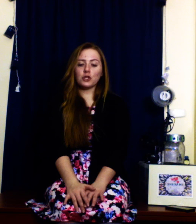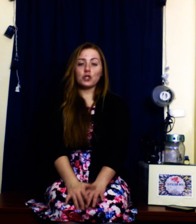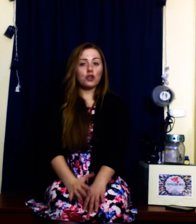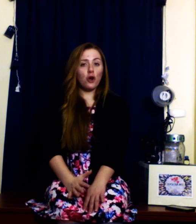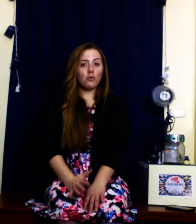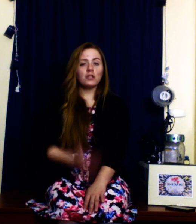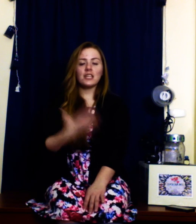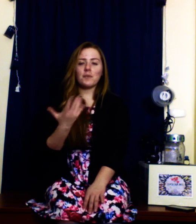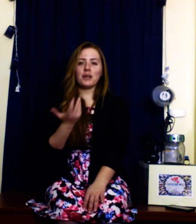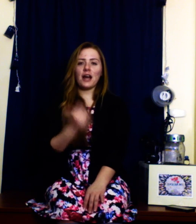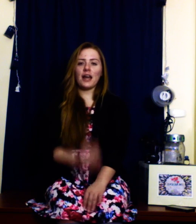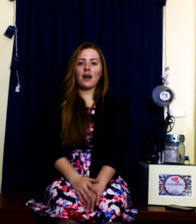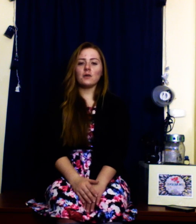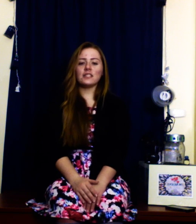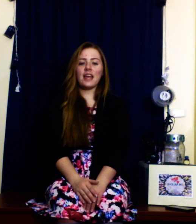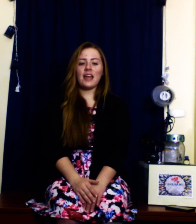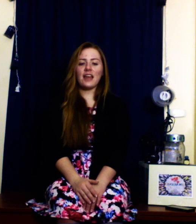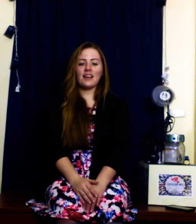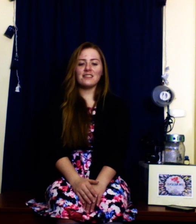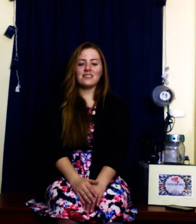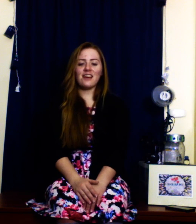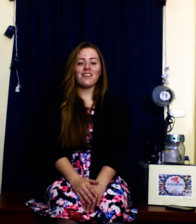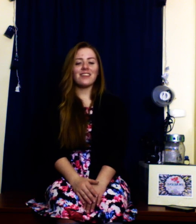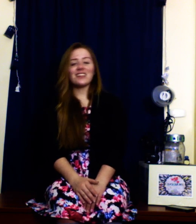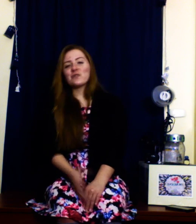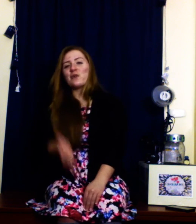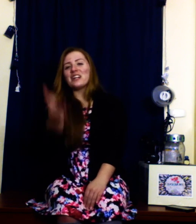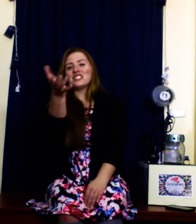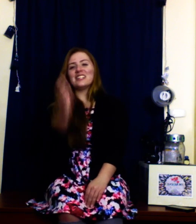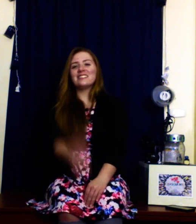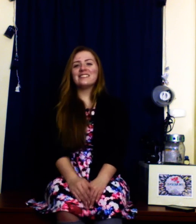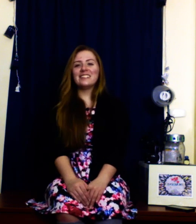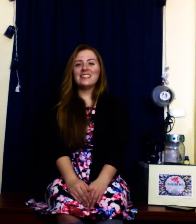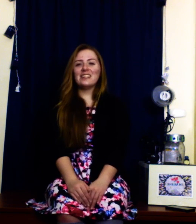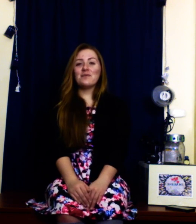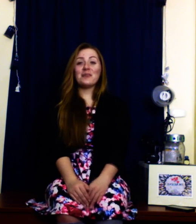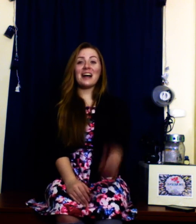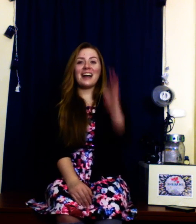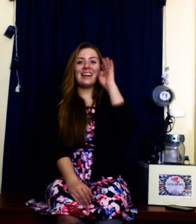So keep an eye out, and thanks for watching. Bye!